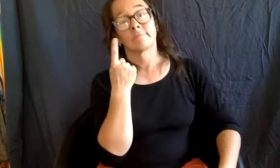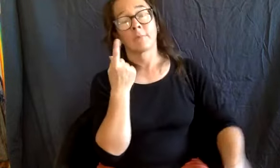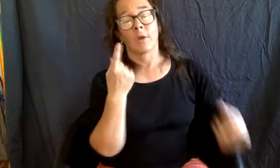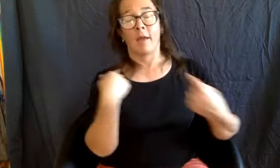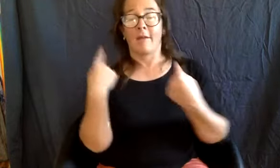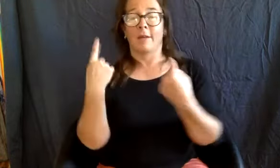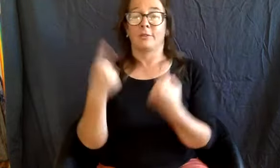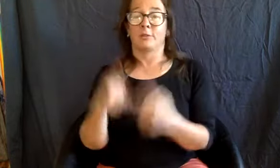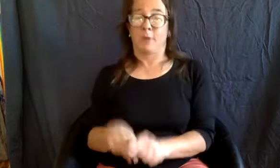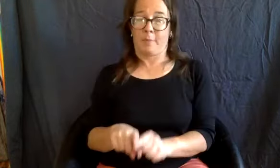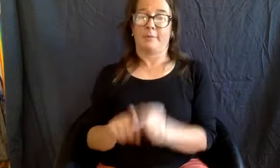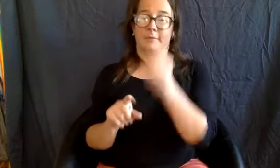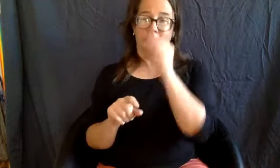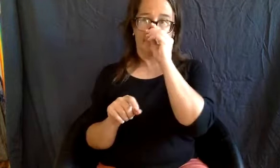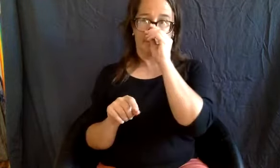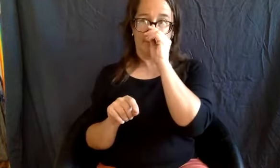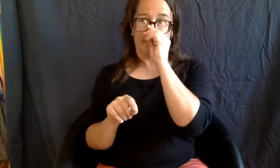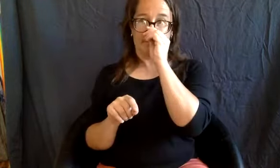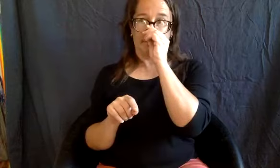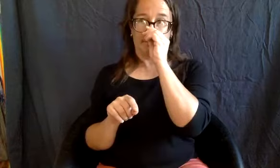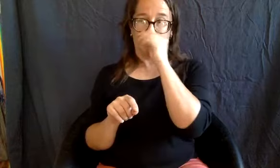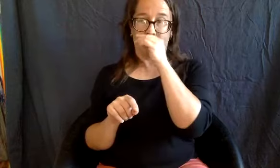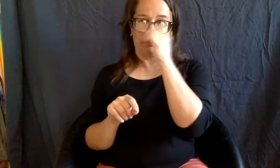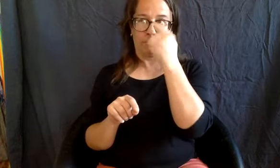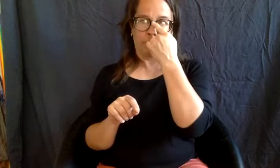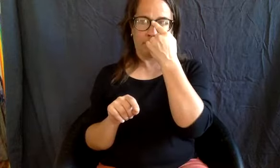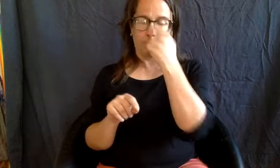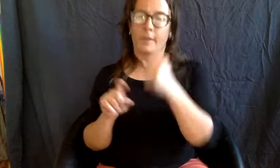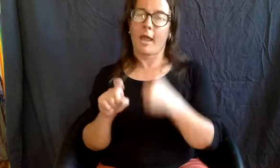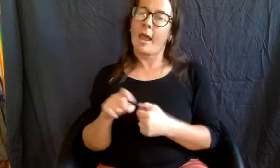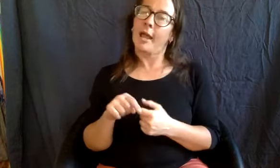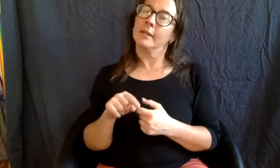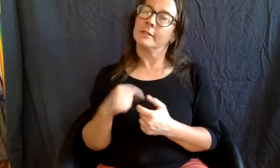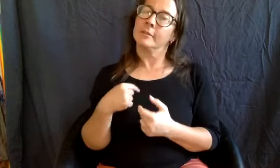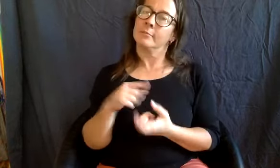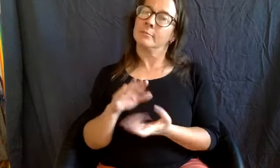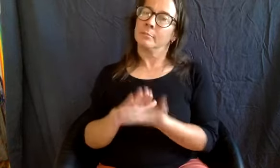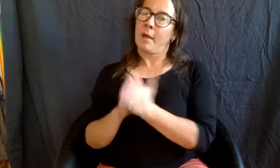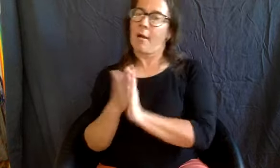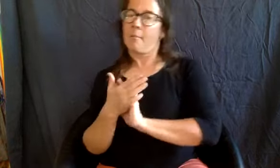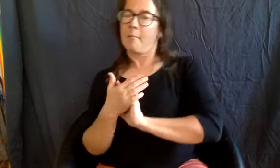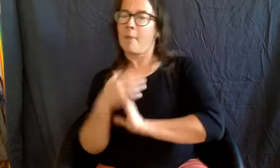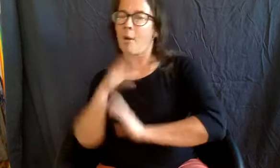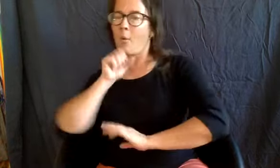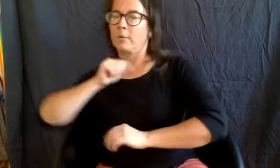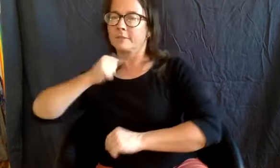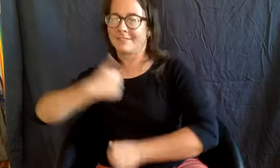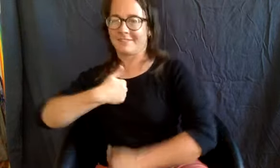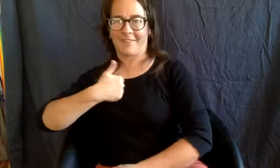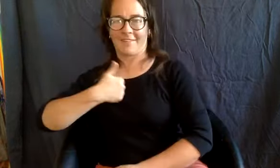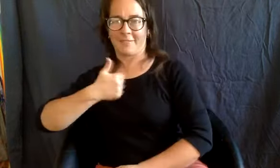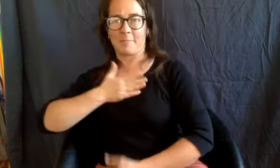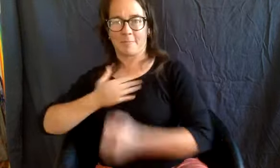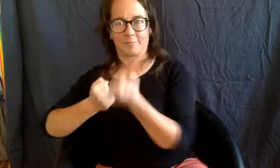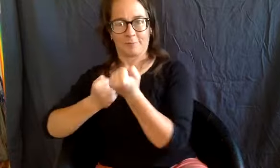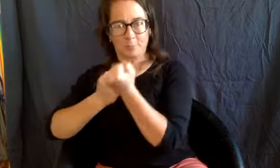to try it, because I'm trying to cope with it and I am trying to fix it. Because in my head, the Larcine head, I can make this better. But